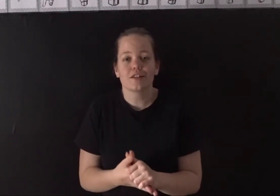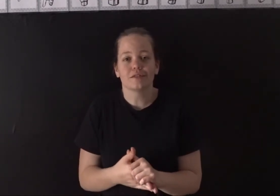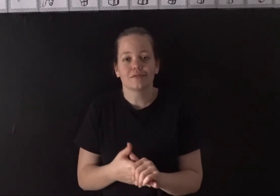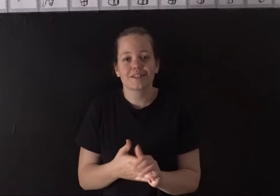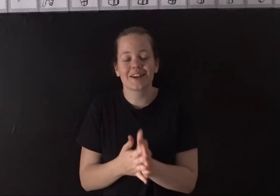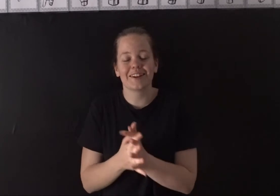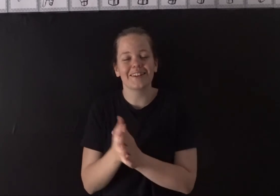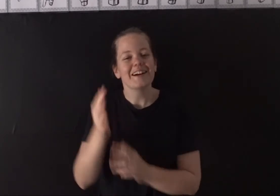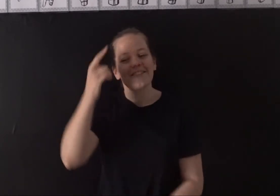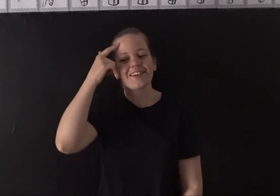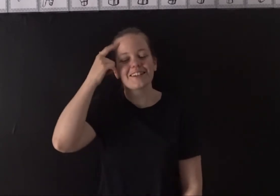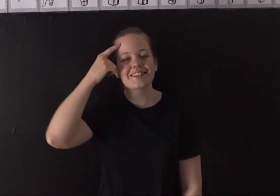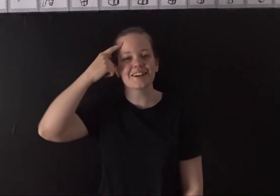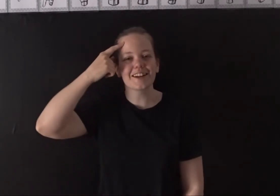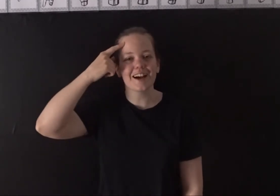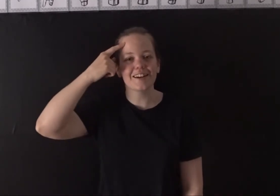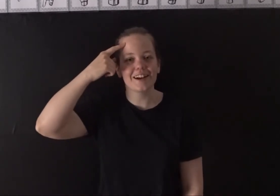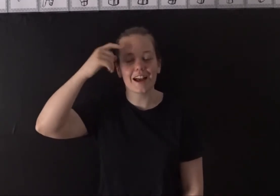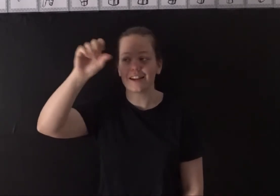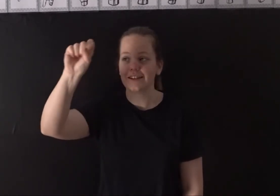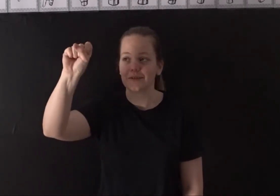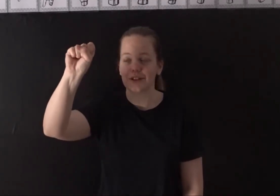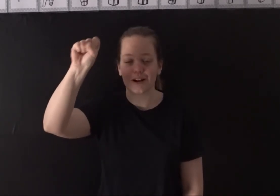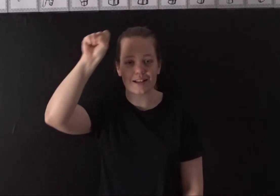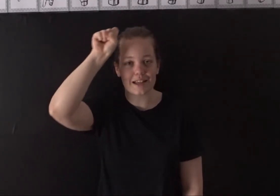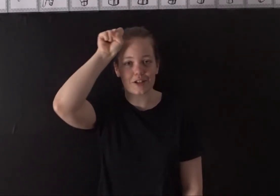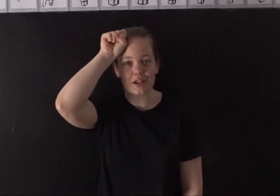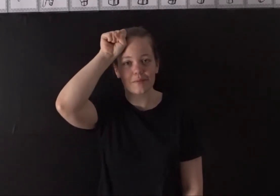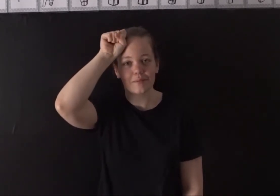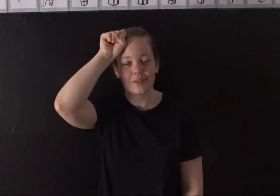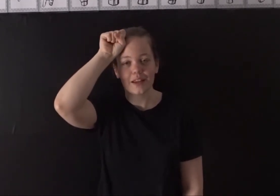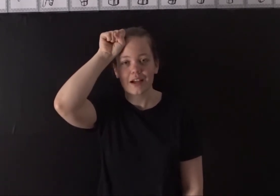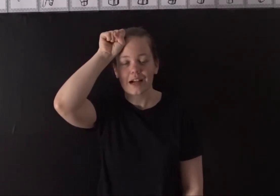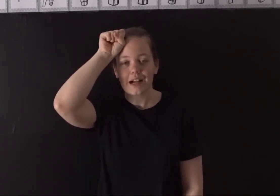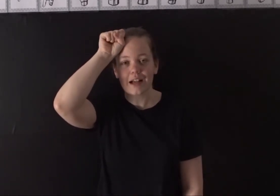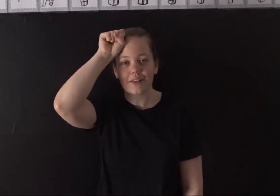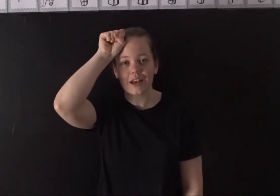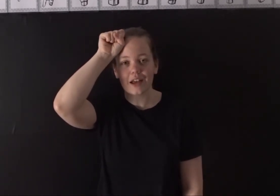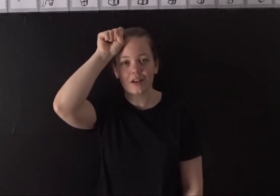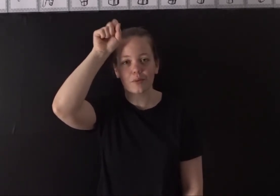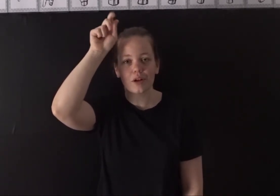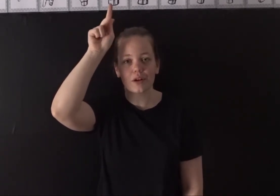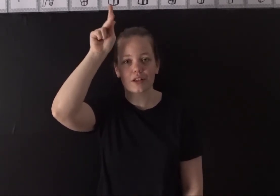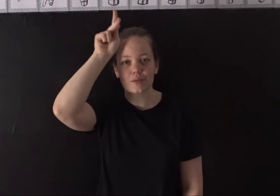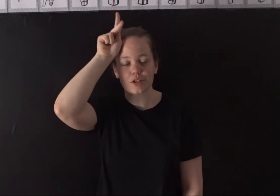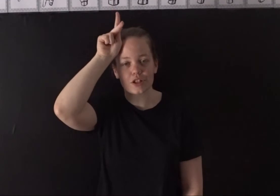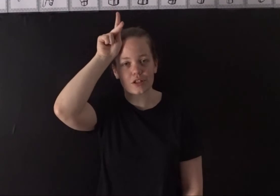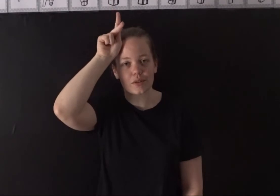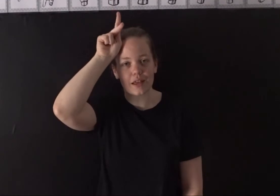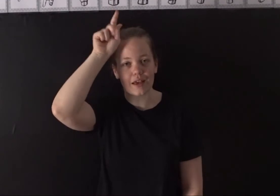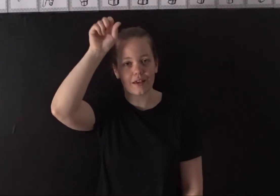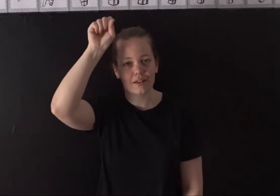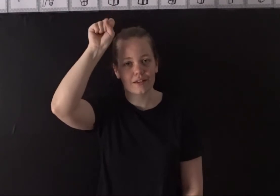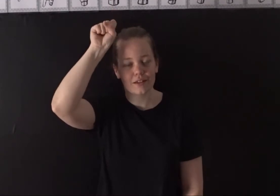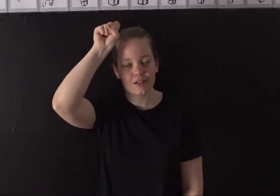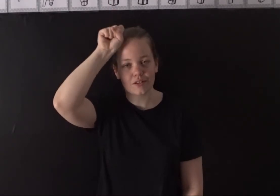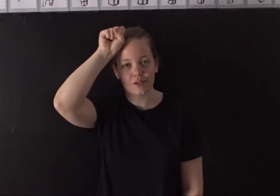own. So we're going to start at our head with our S hand shape, and then we're going to switch it into a K.